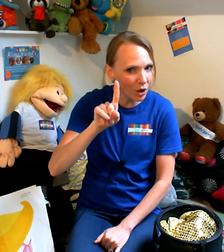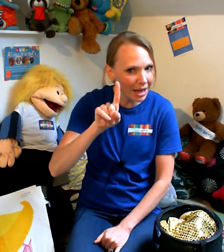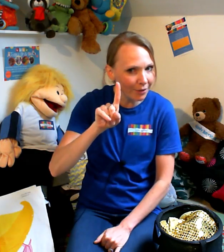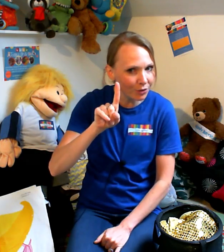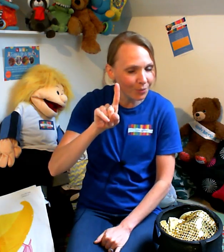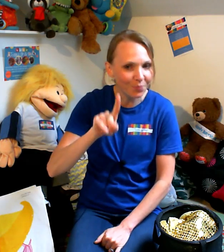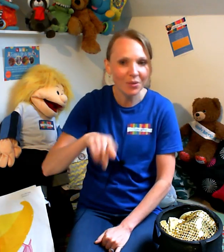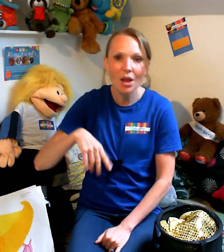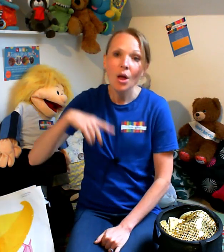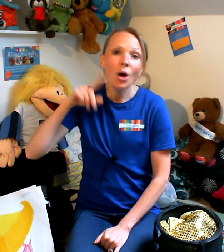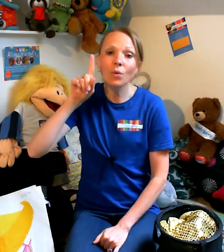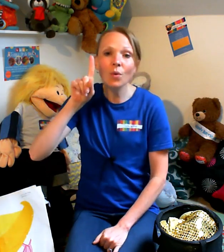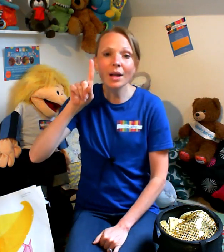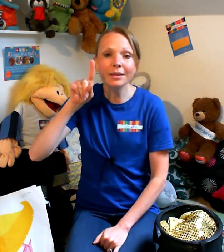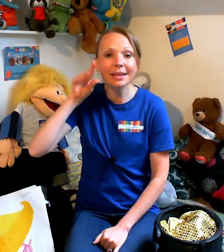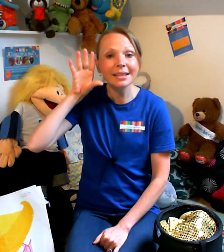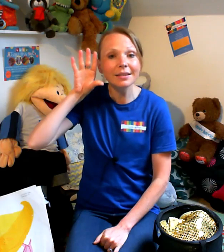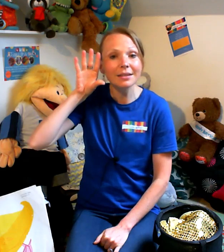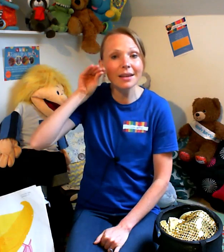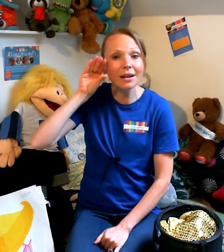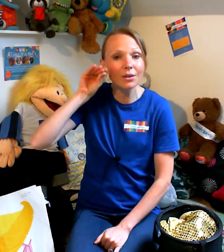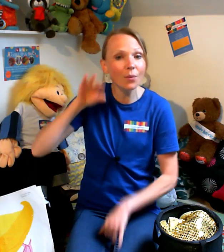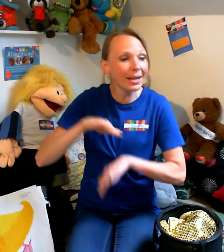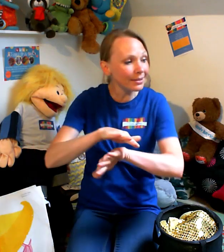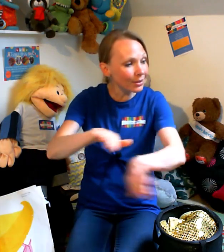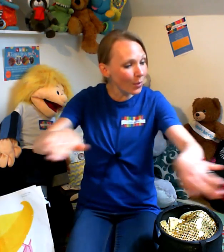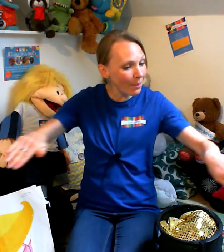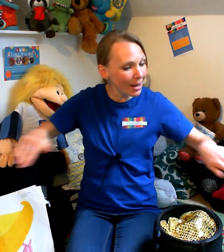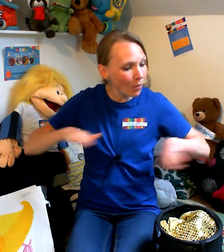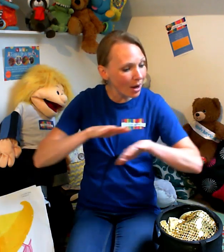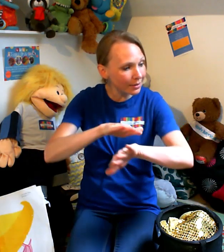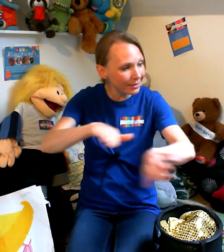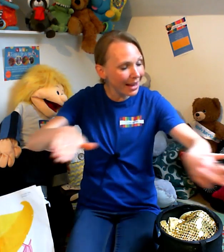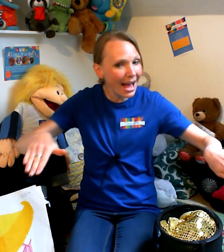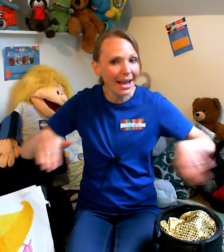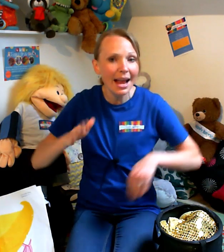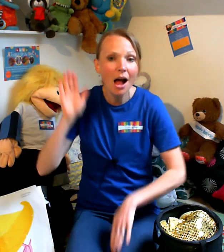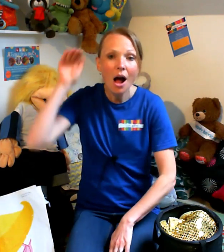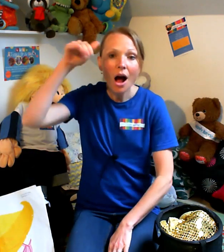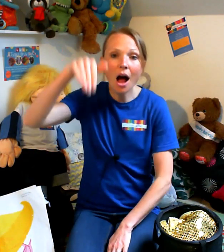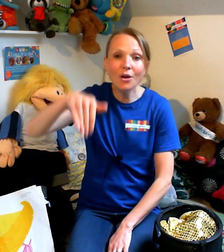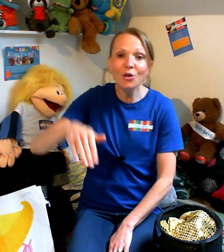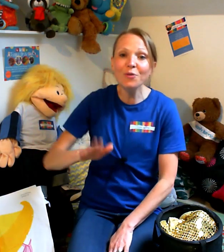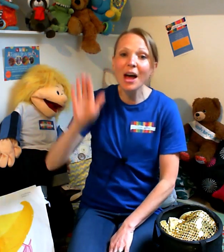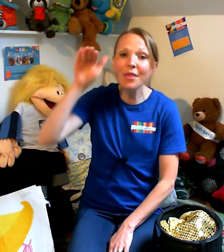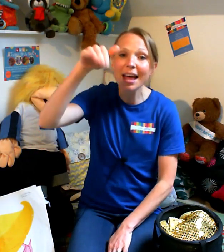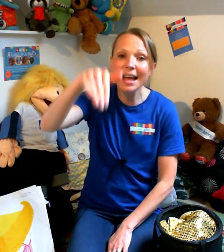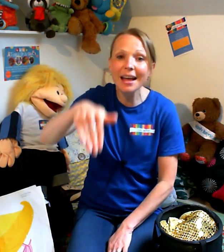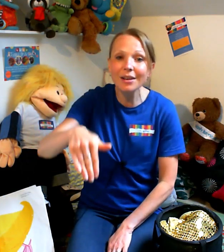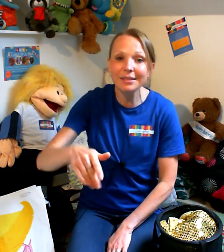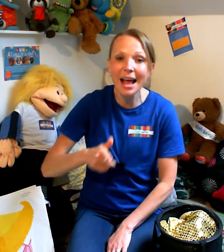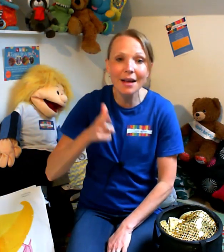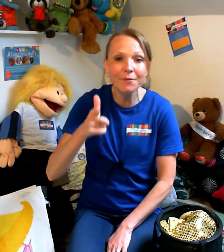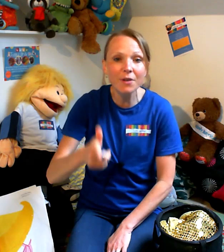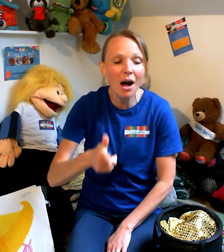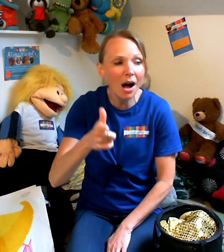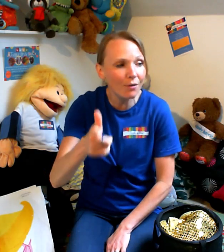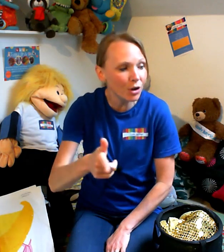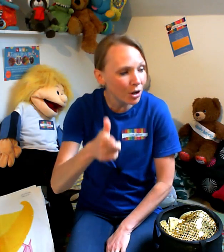left. One little duck went swimming one day, over the hills and far